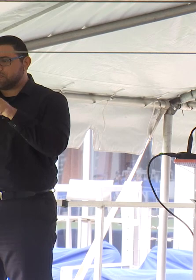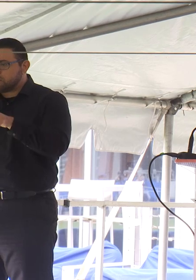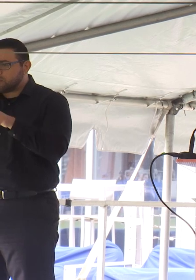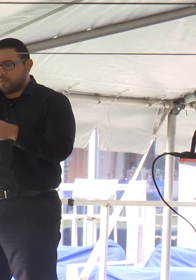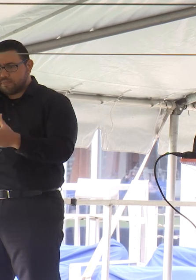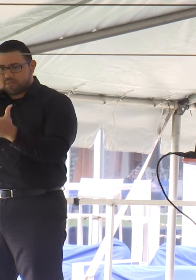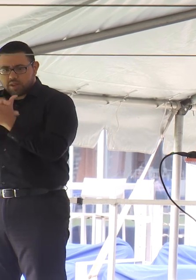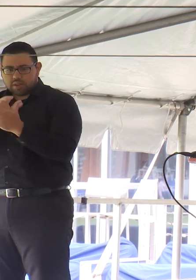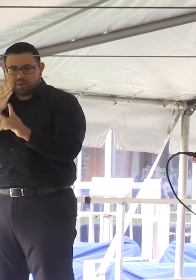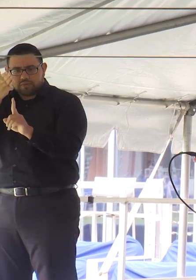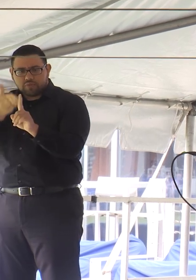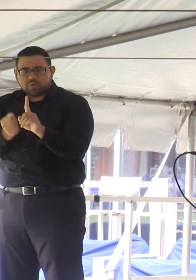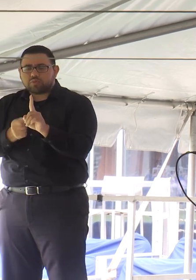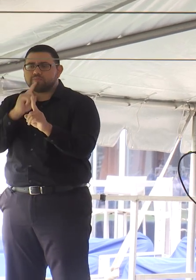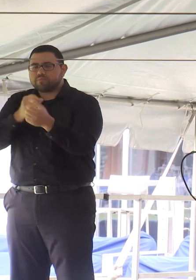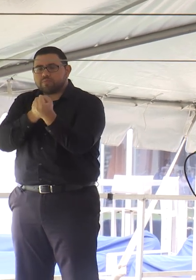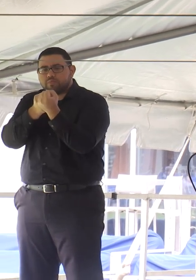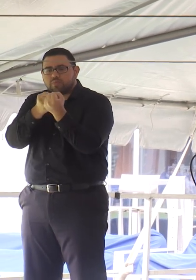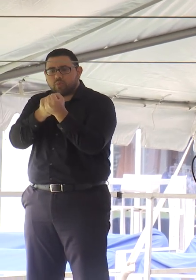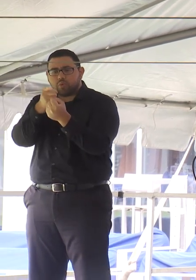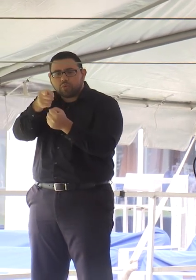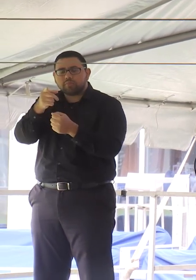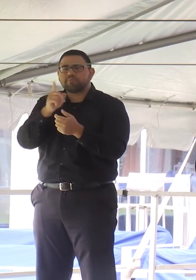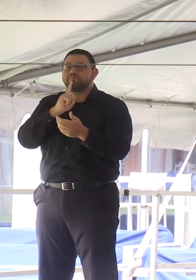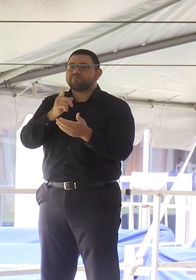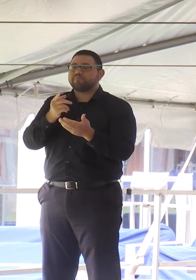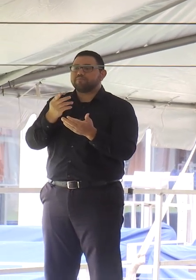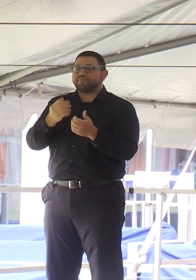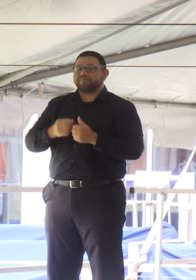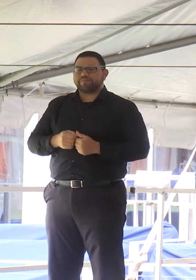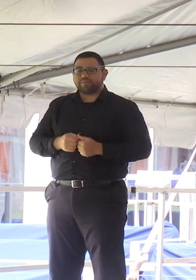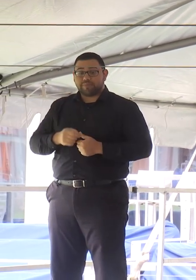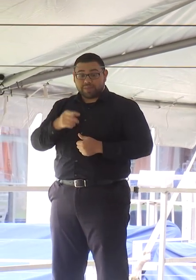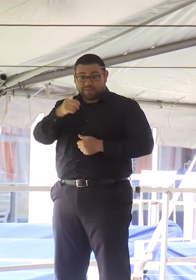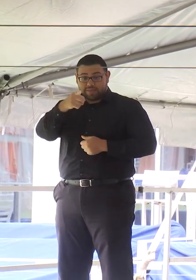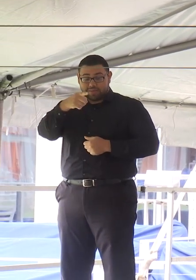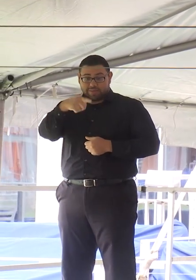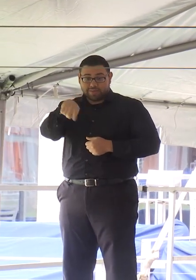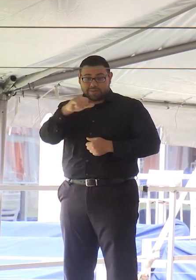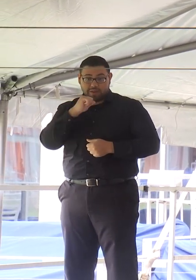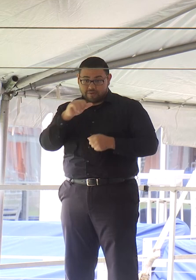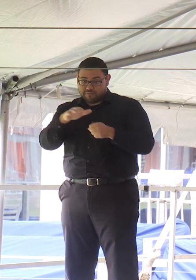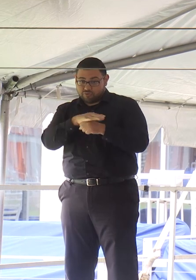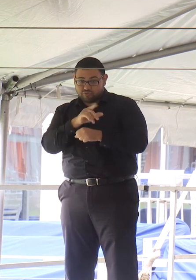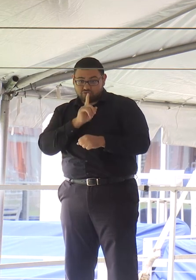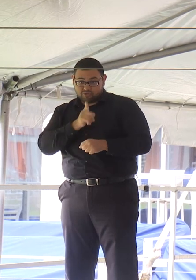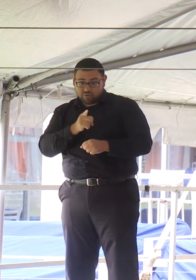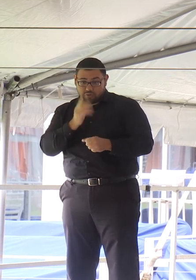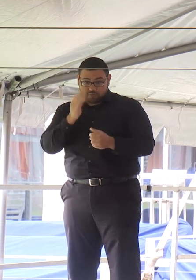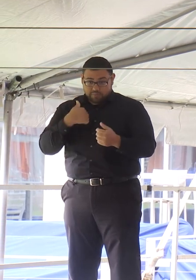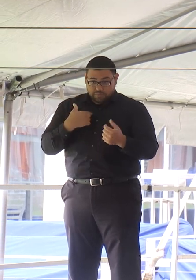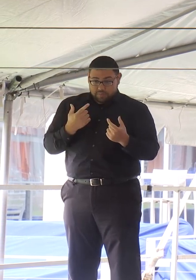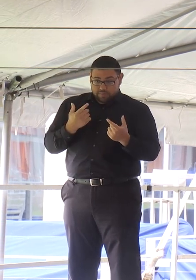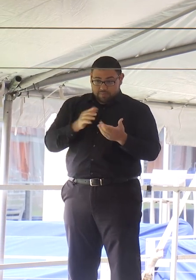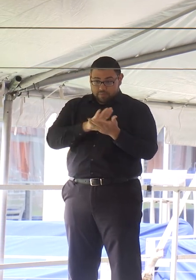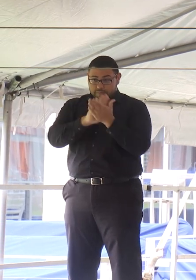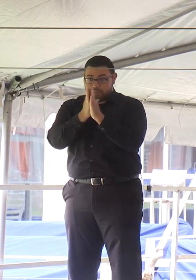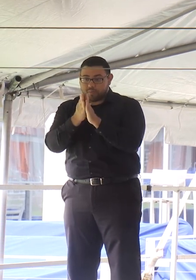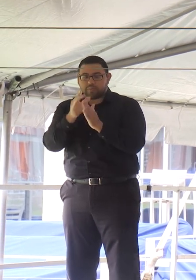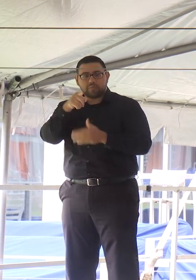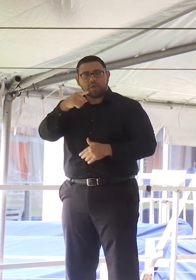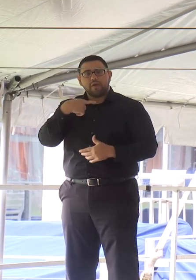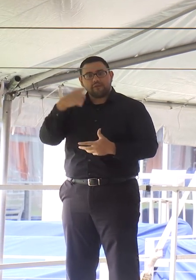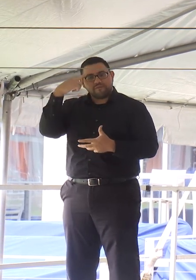who believe in you, who support you even when they are not completely sure what you're going to be. They